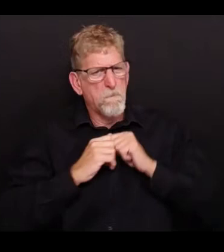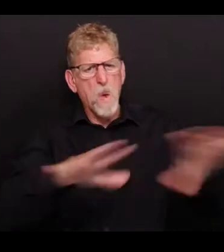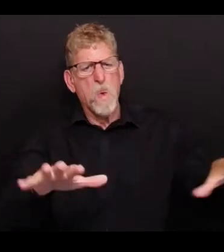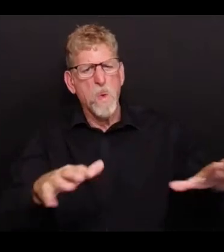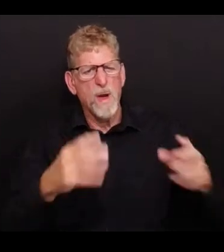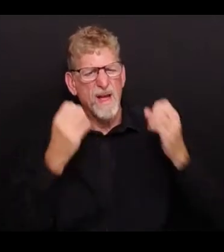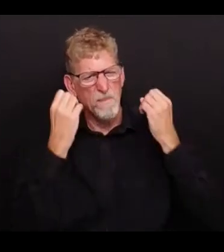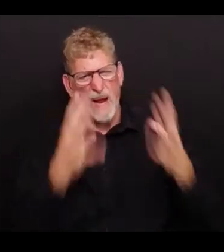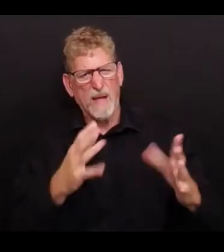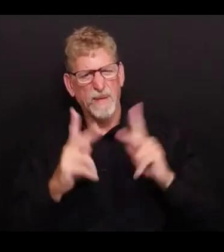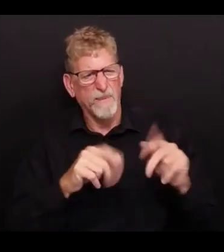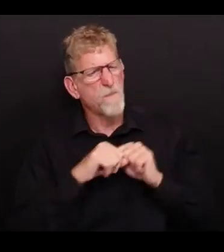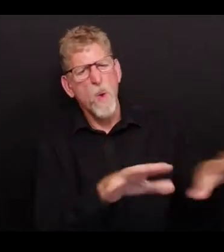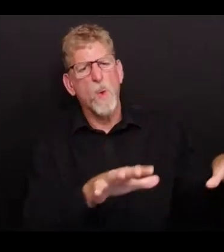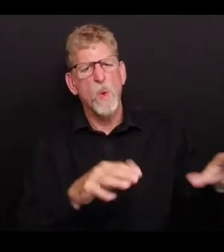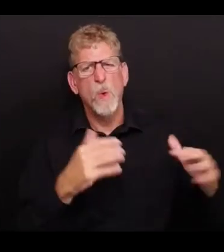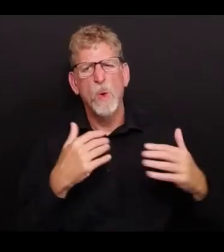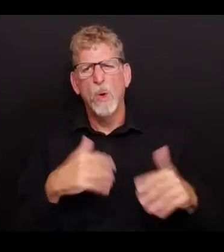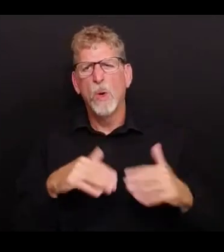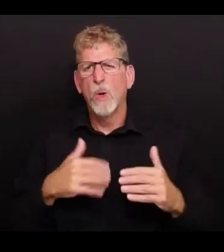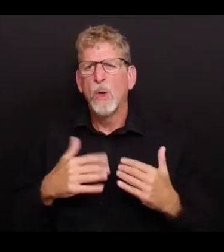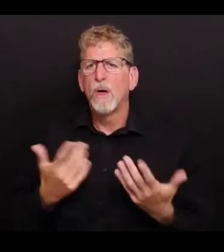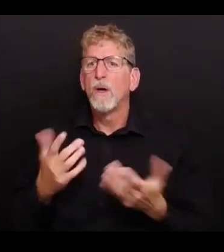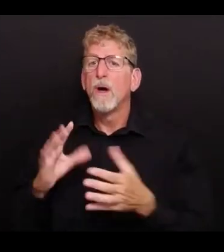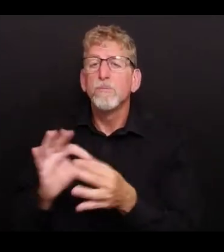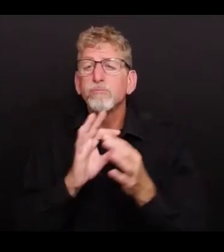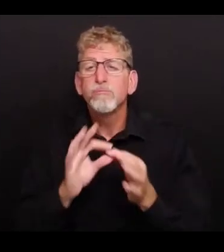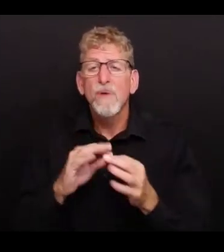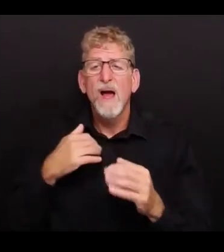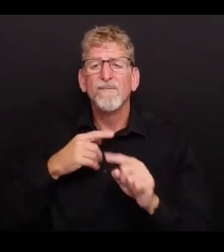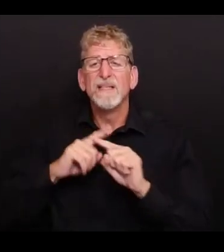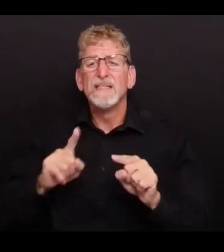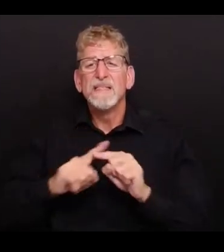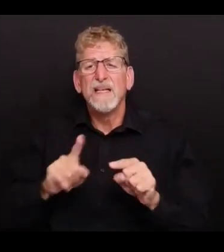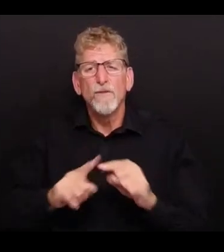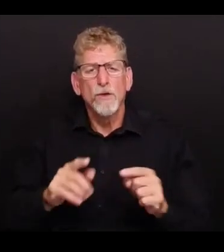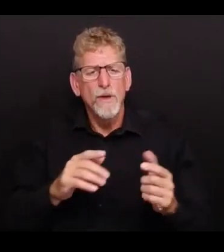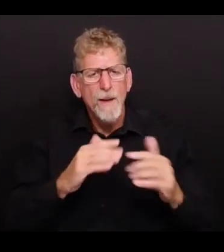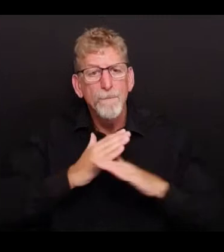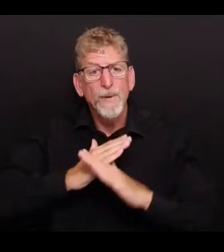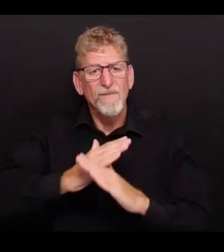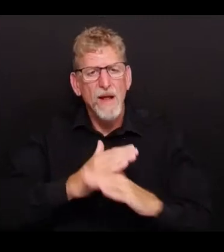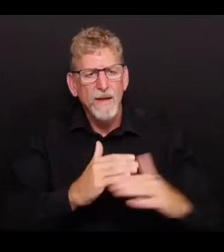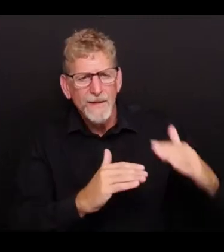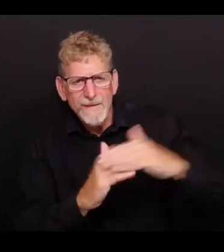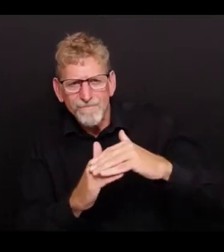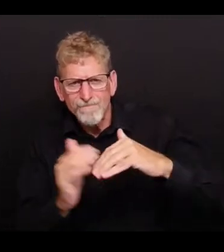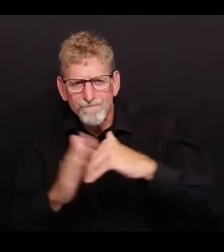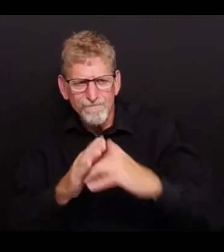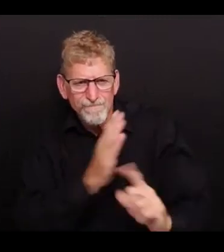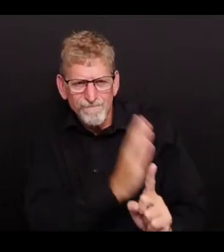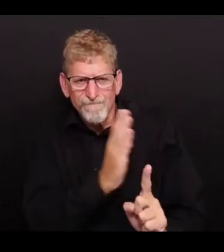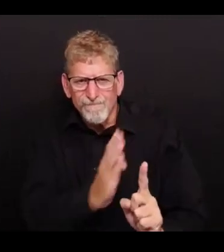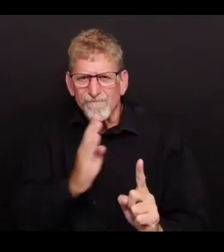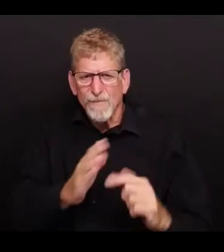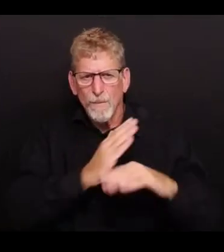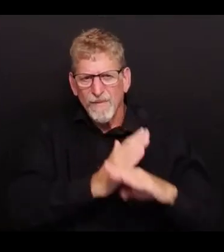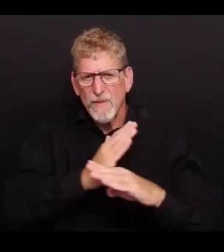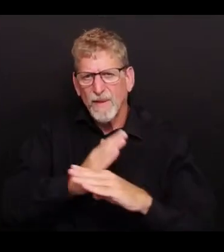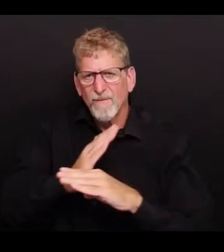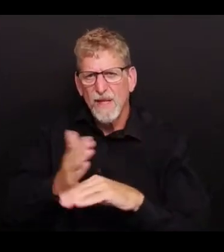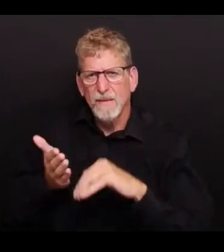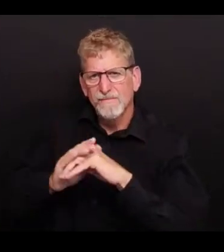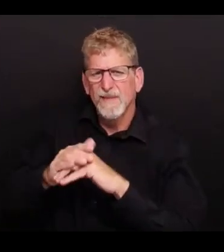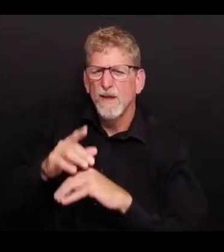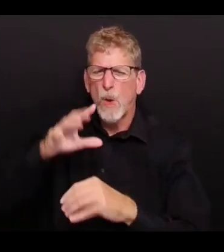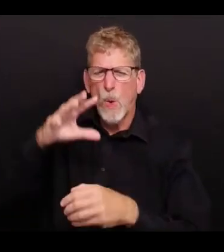we can undertake, the more likely we will be to continue in-person learning. This means that we need community engagement and support.